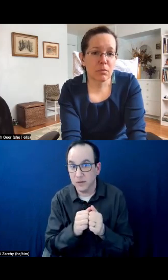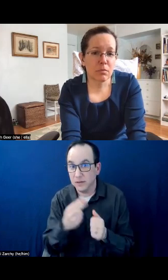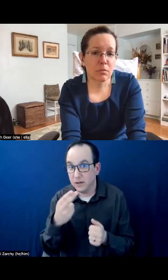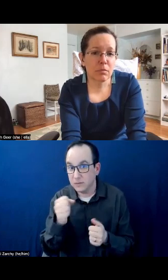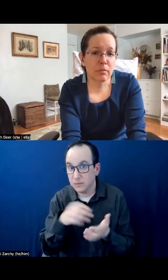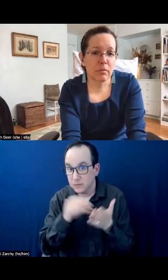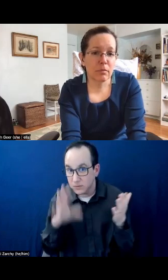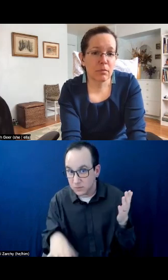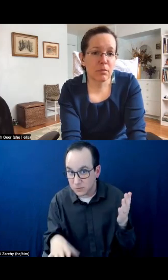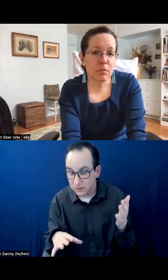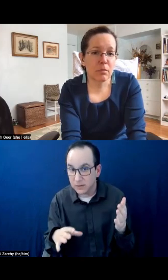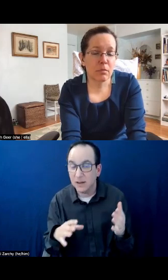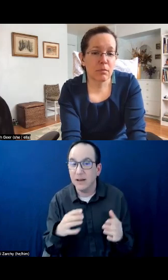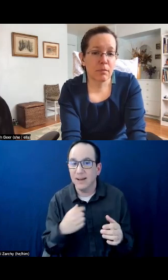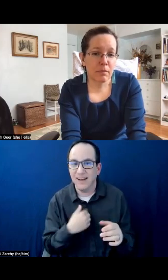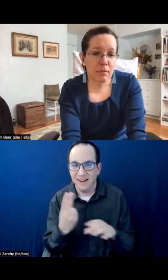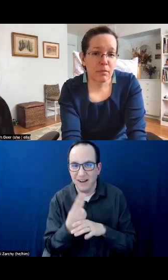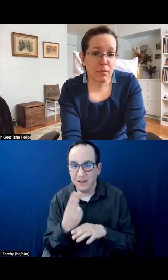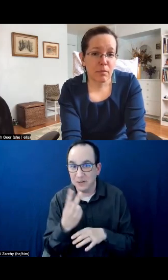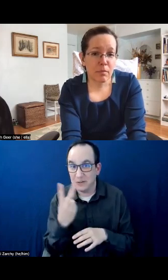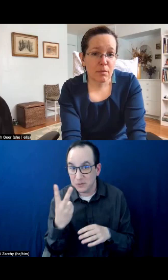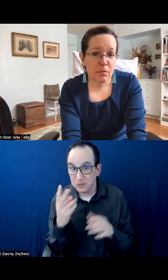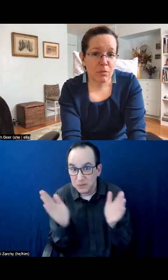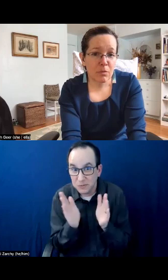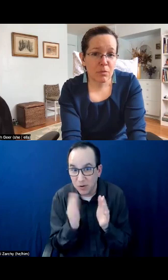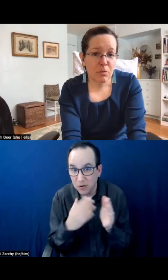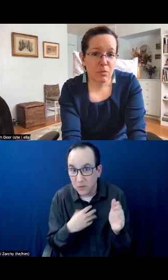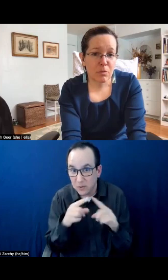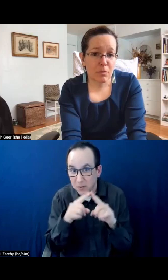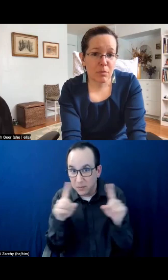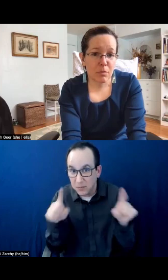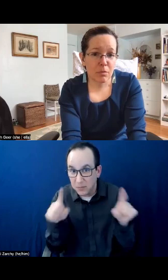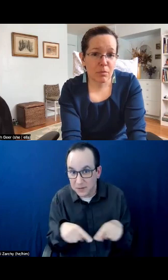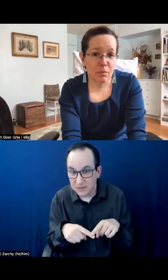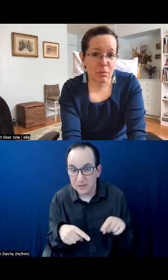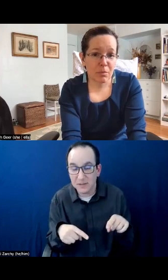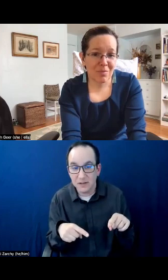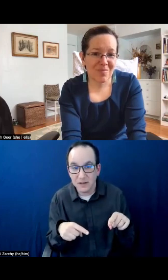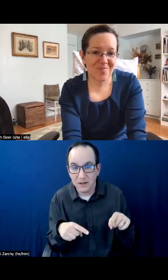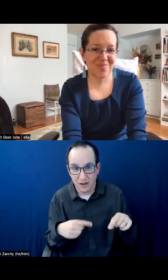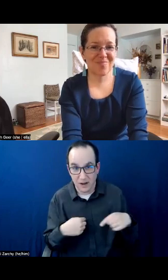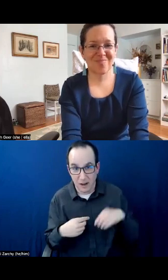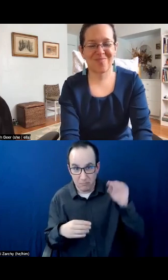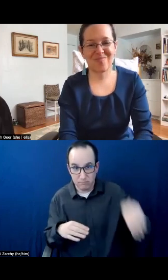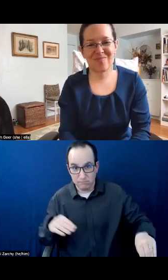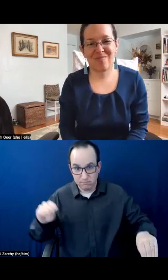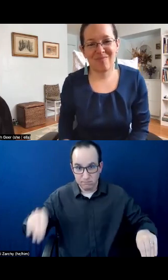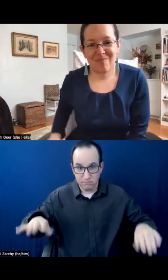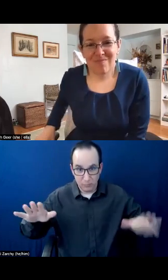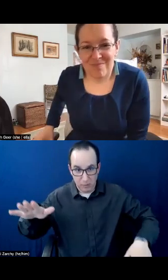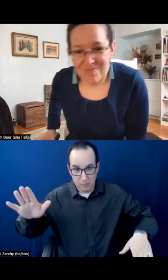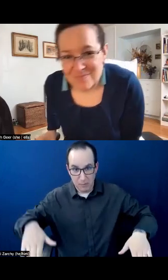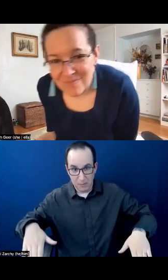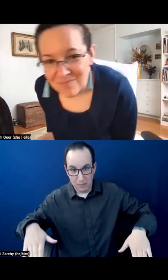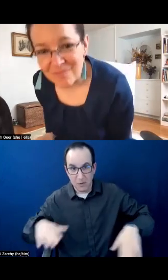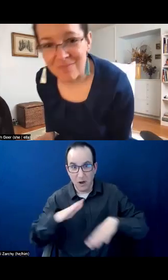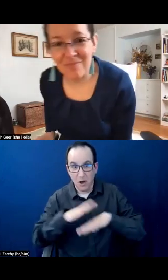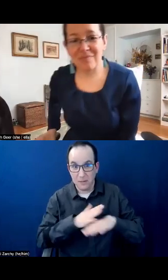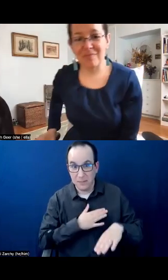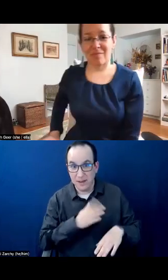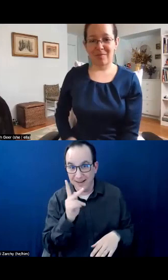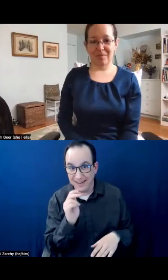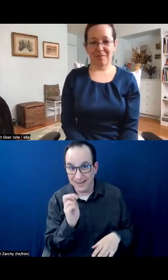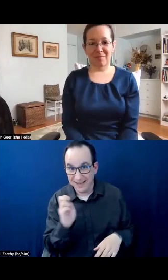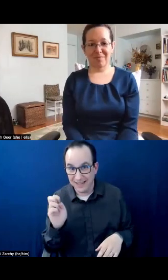I've done this activity with high school students, and I'll use 2 small whiteboards that I have.